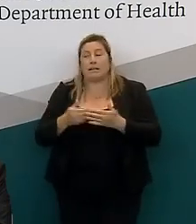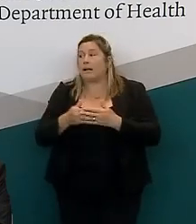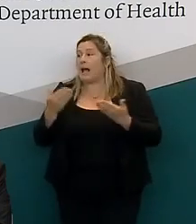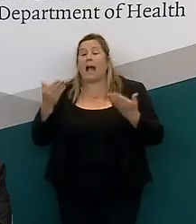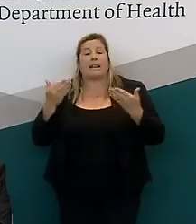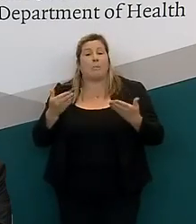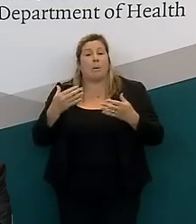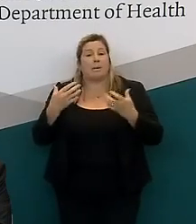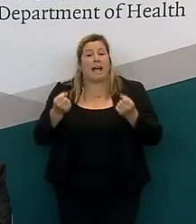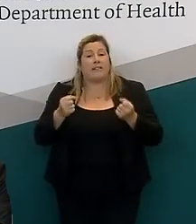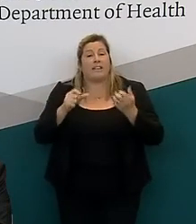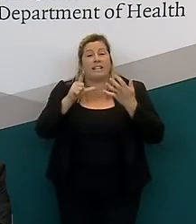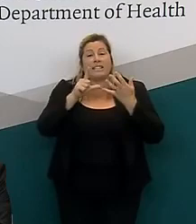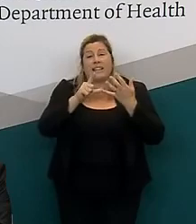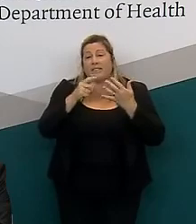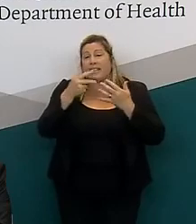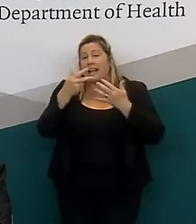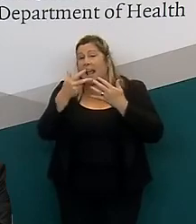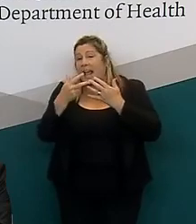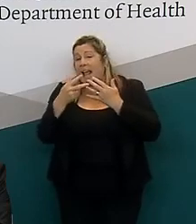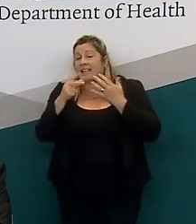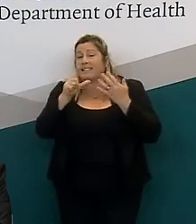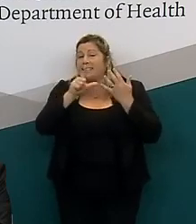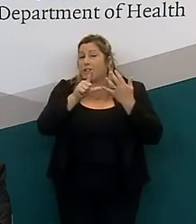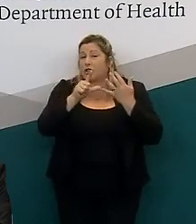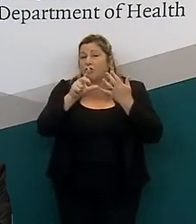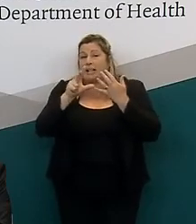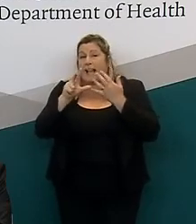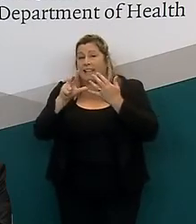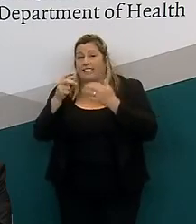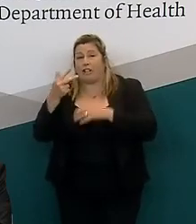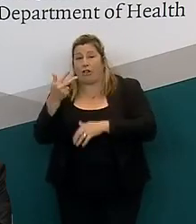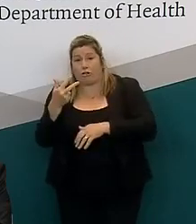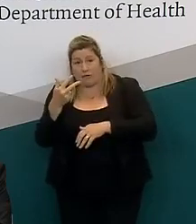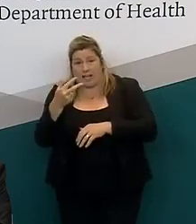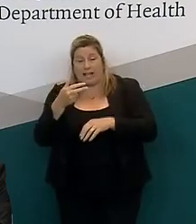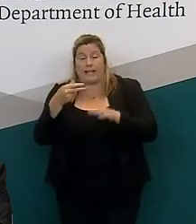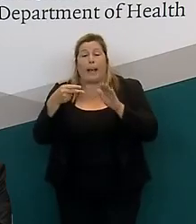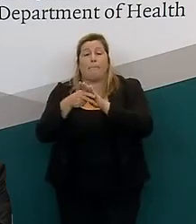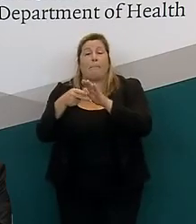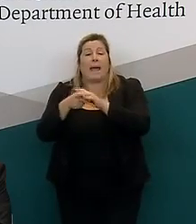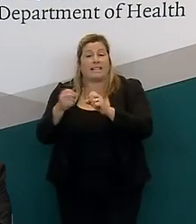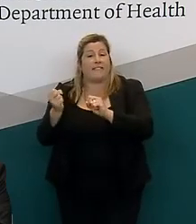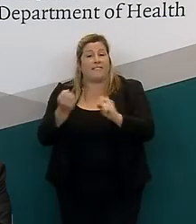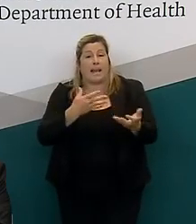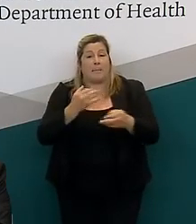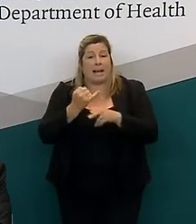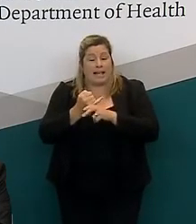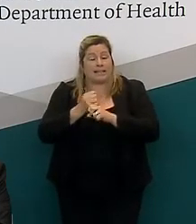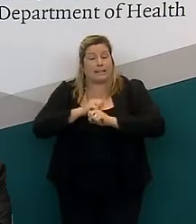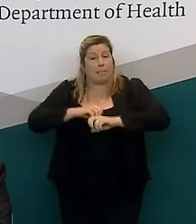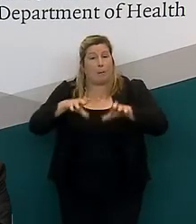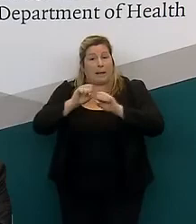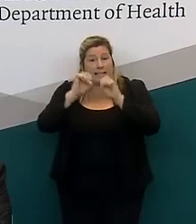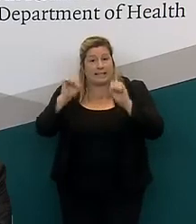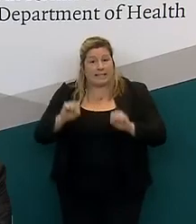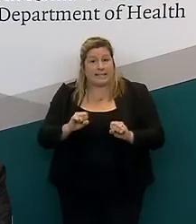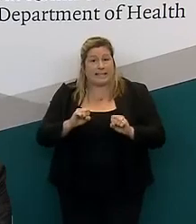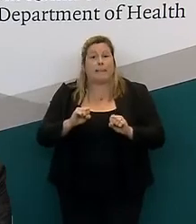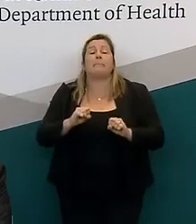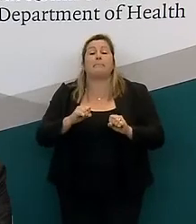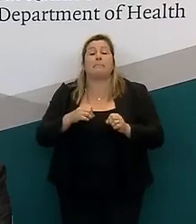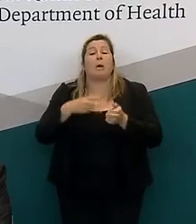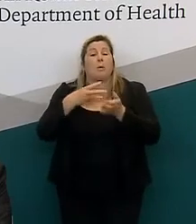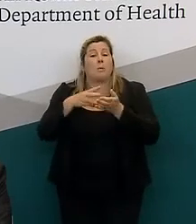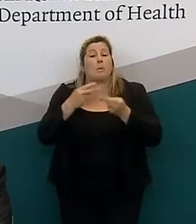over 700, and 783 is the number of beds that are at the moment vacant in the public system. The beds closed,